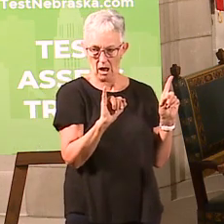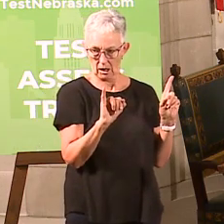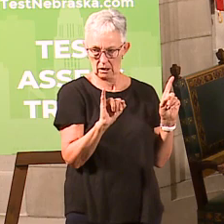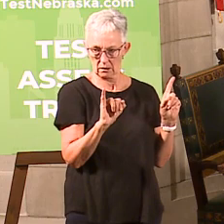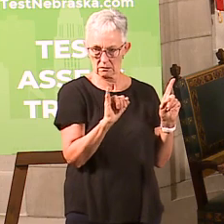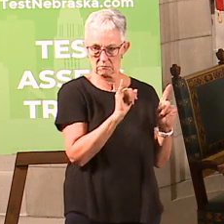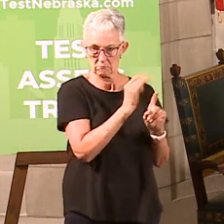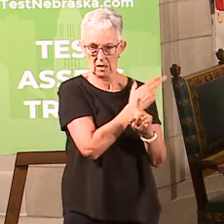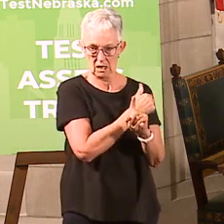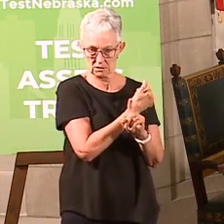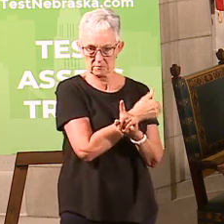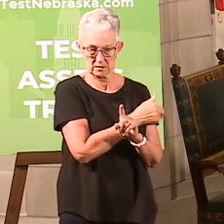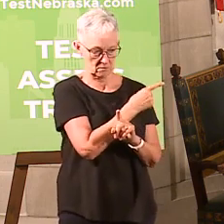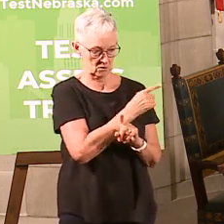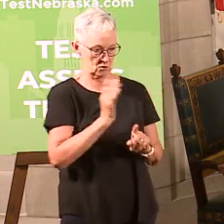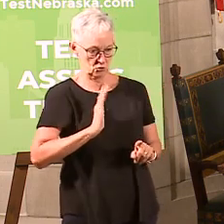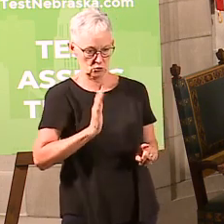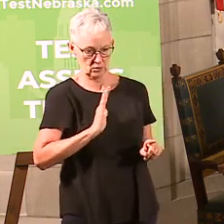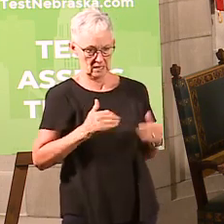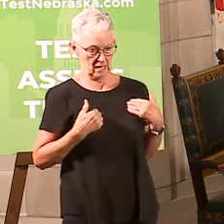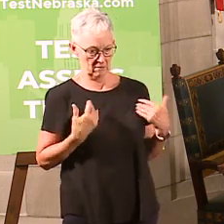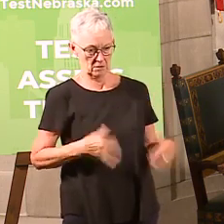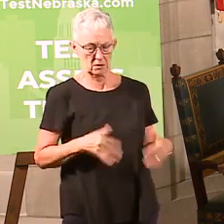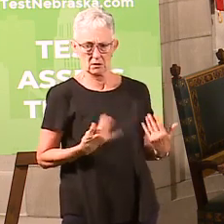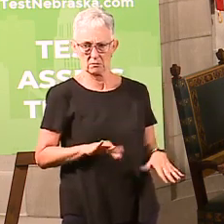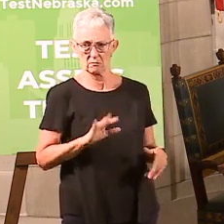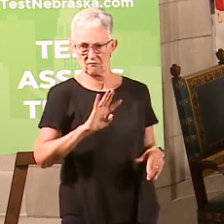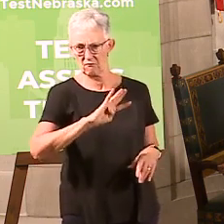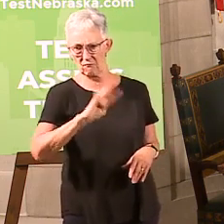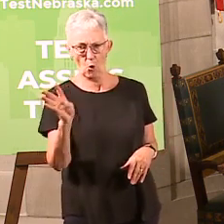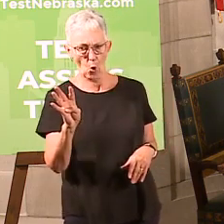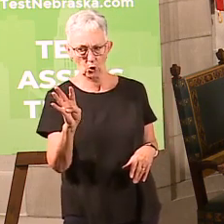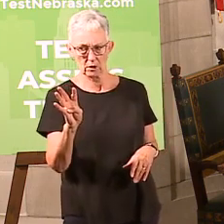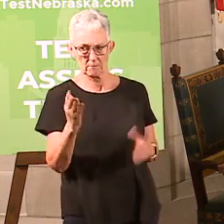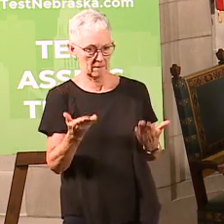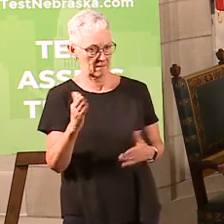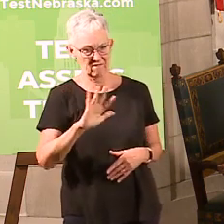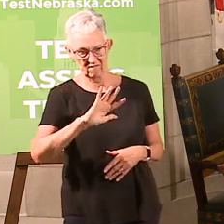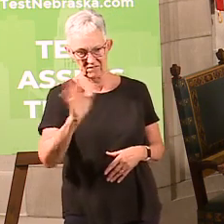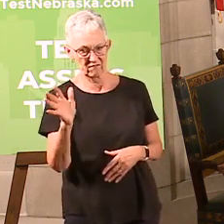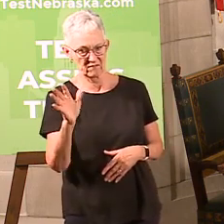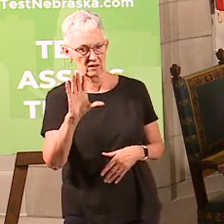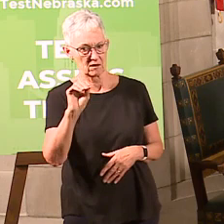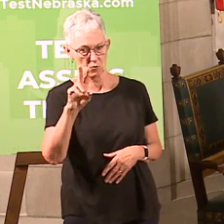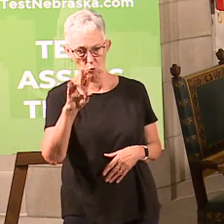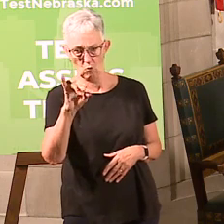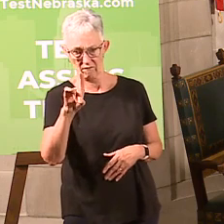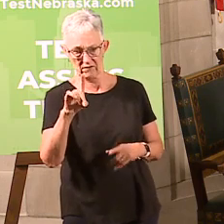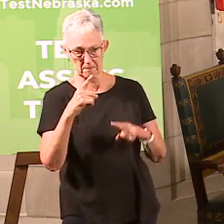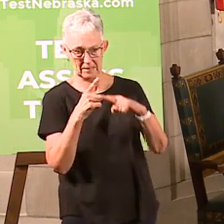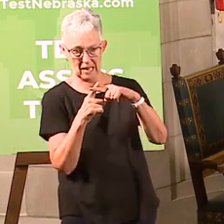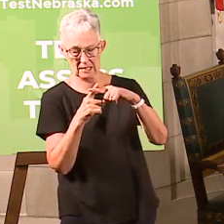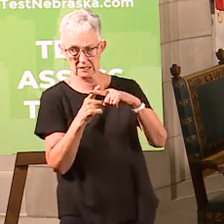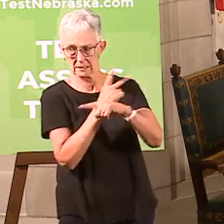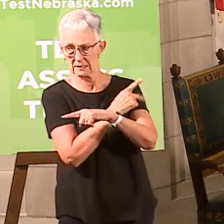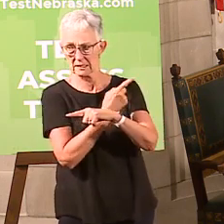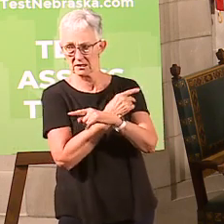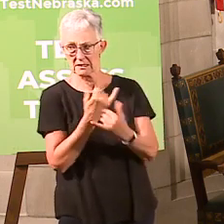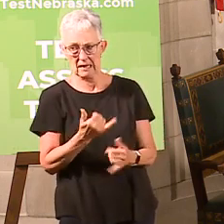Hospital, which used to have a census of close to 40, even close to 50 COVID-positive patients, is down to